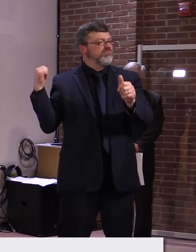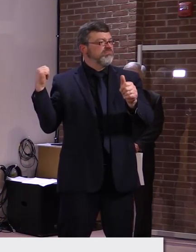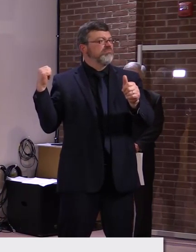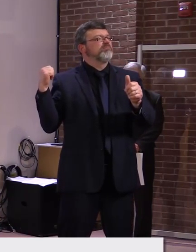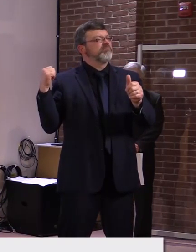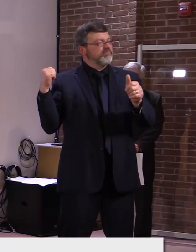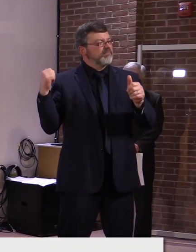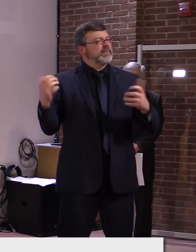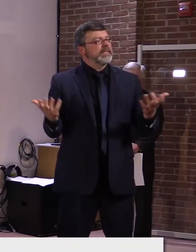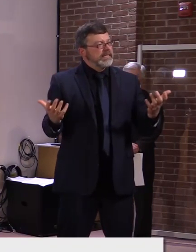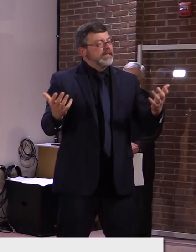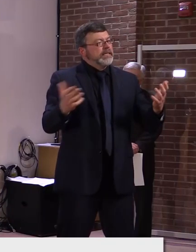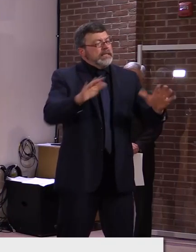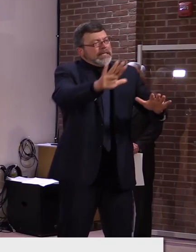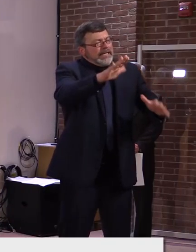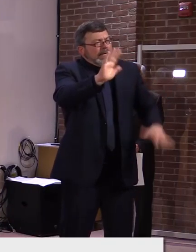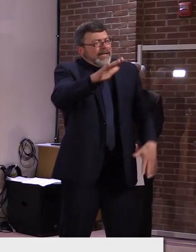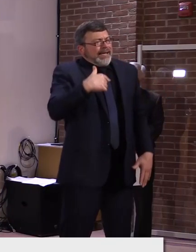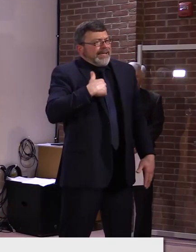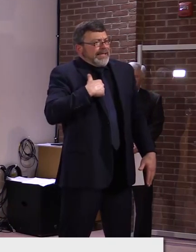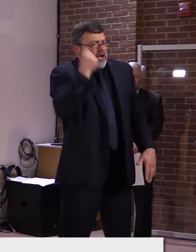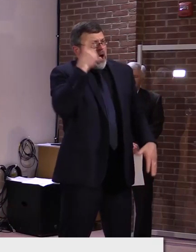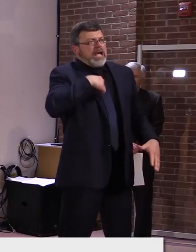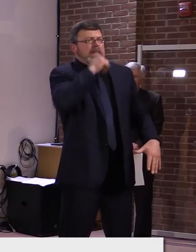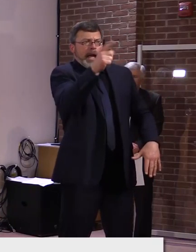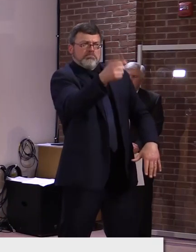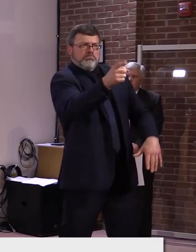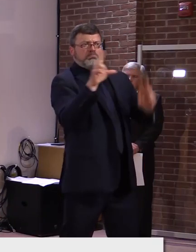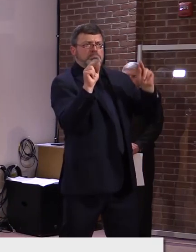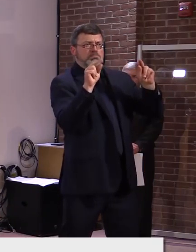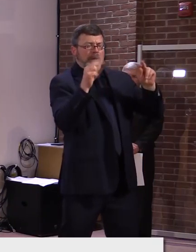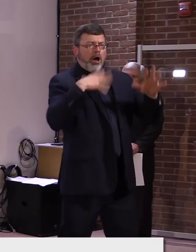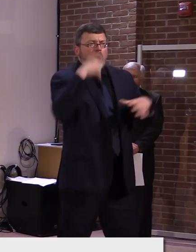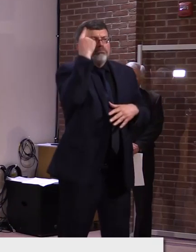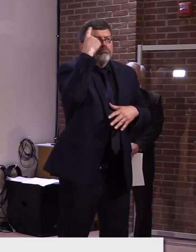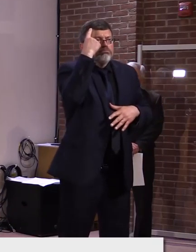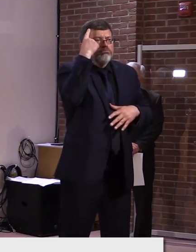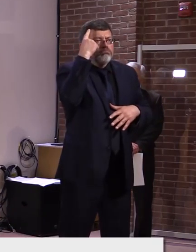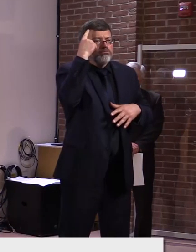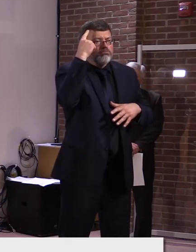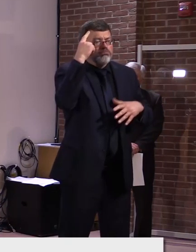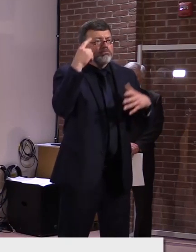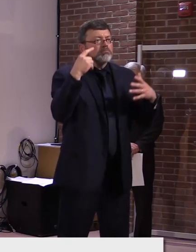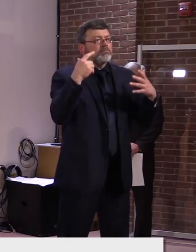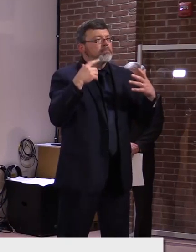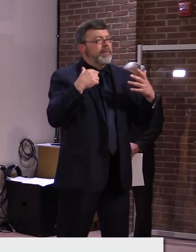I understand why some might not have felt the urgency yet,